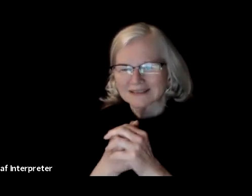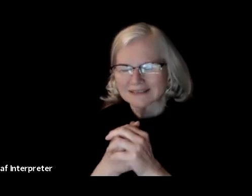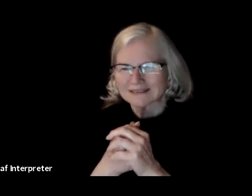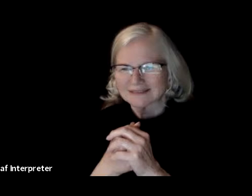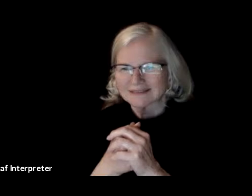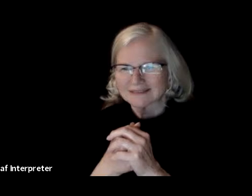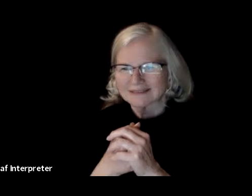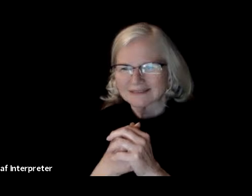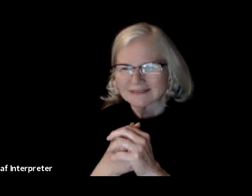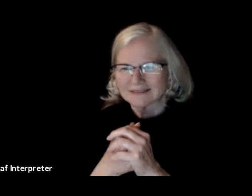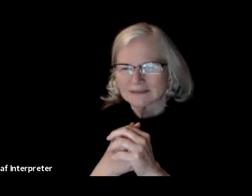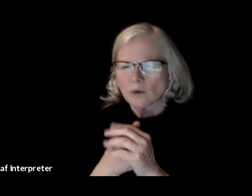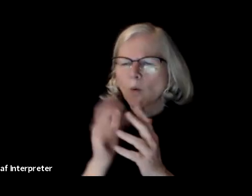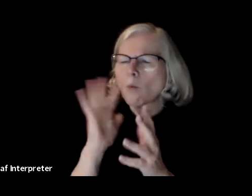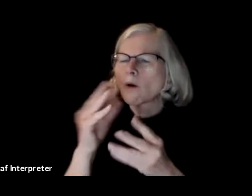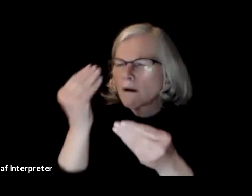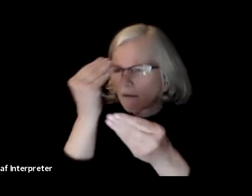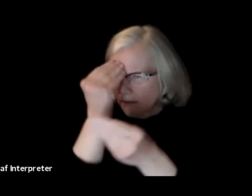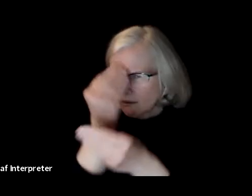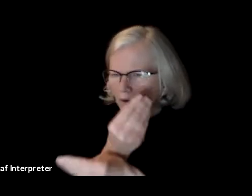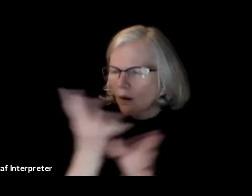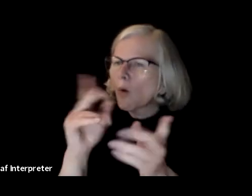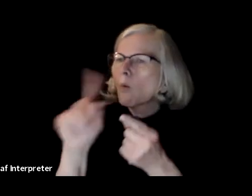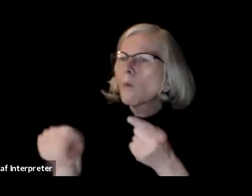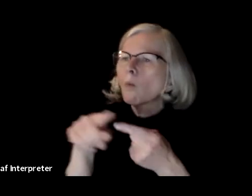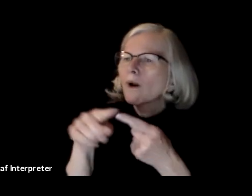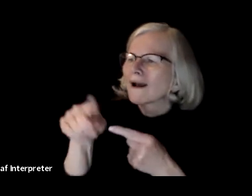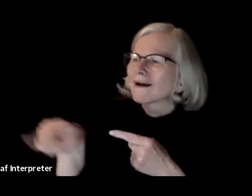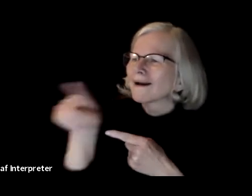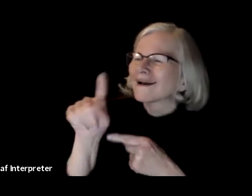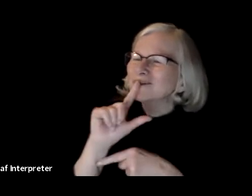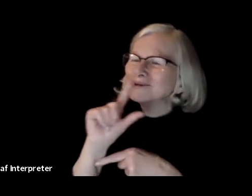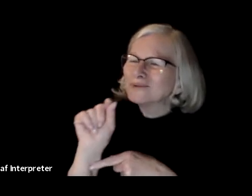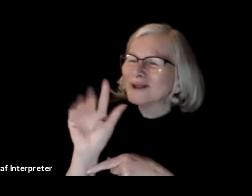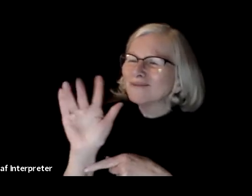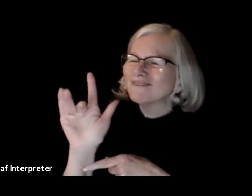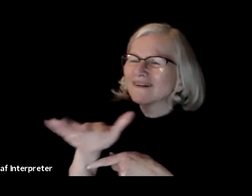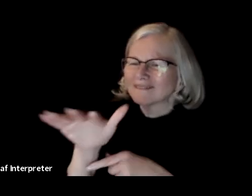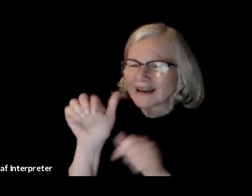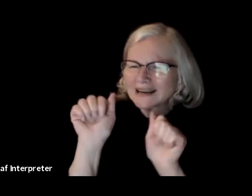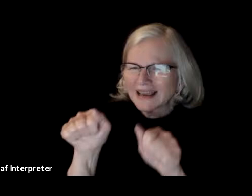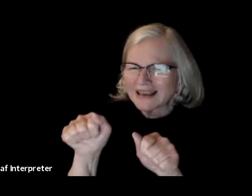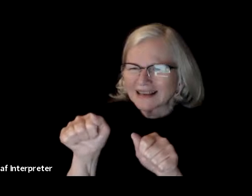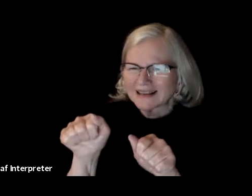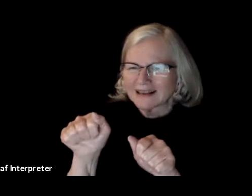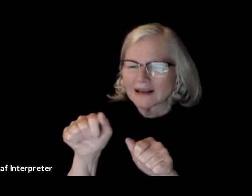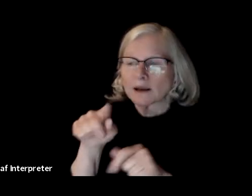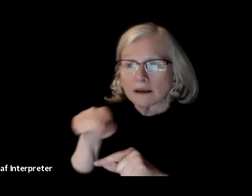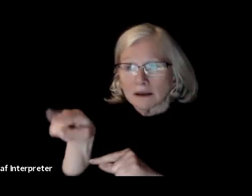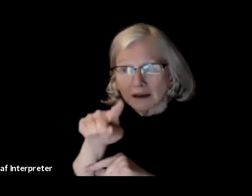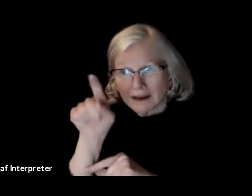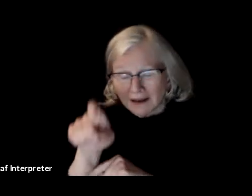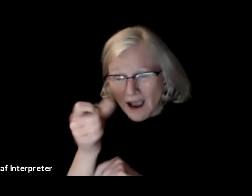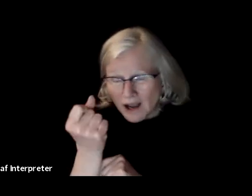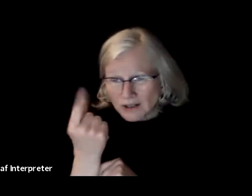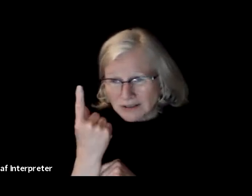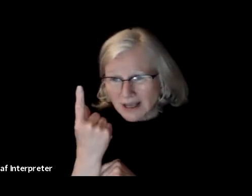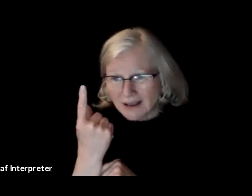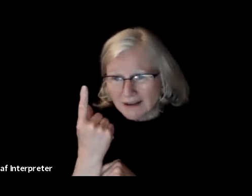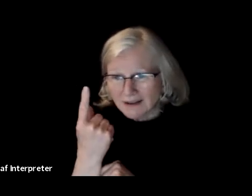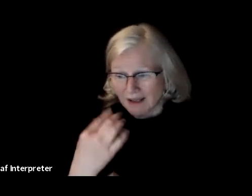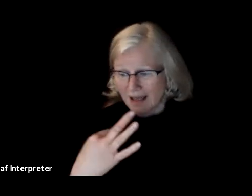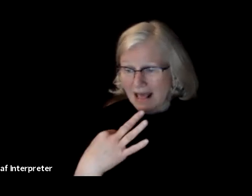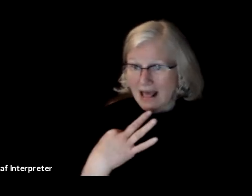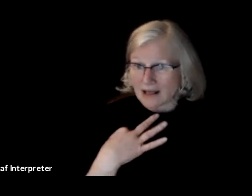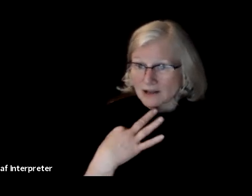do. So there is just an important difference for folks to understand between, eligibility and